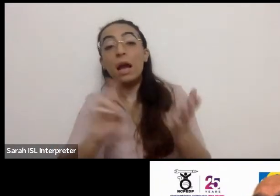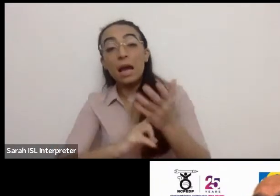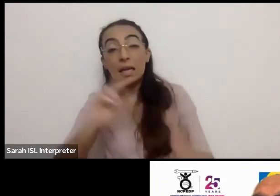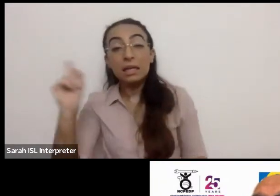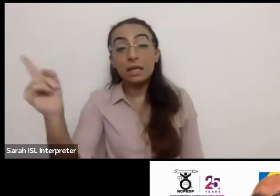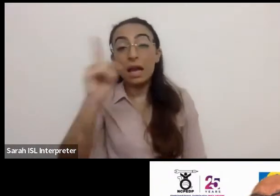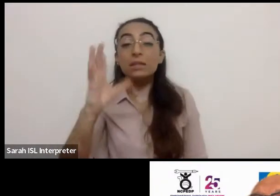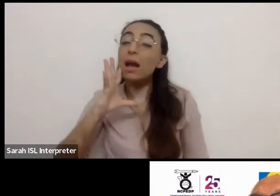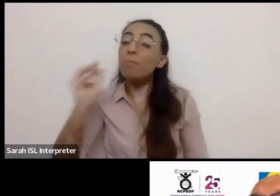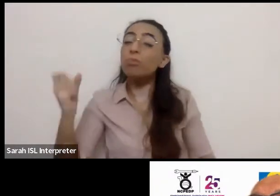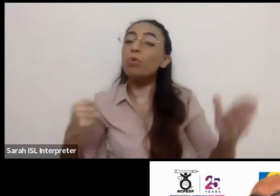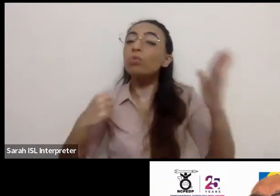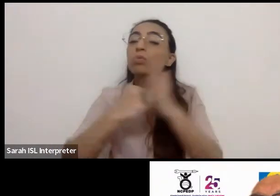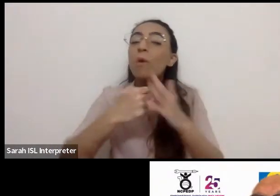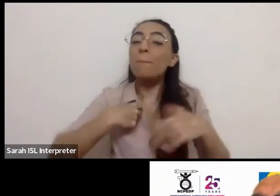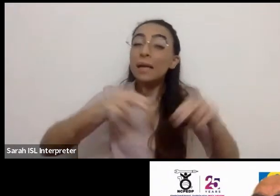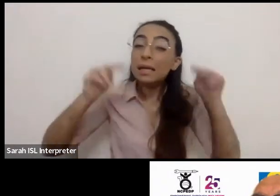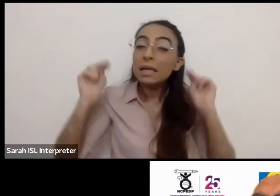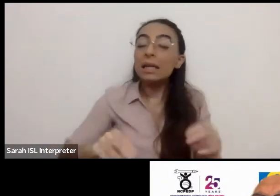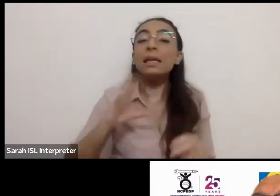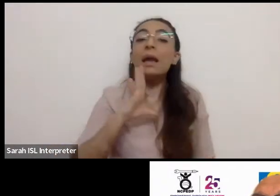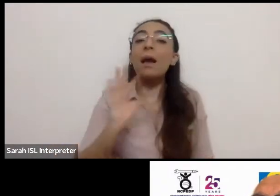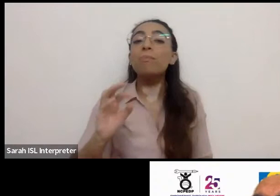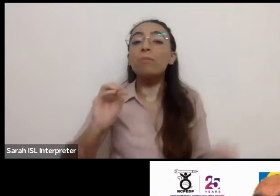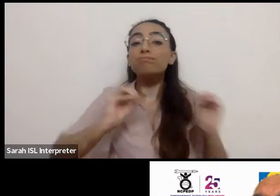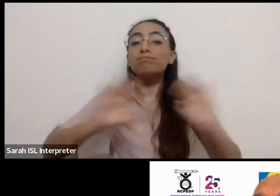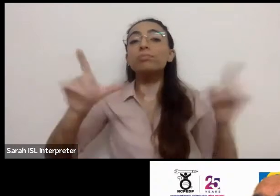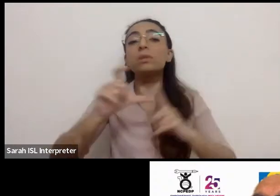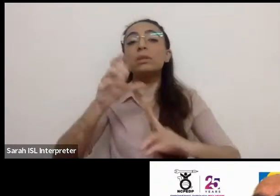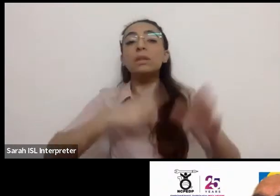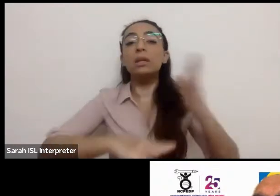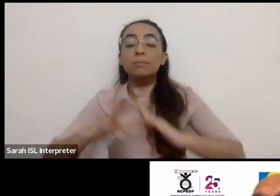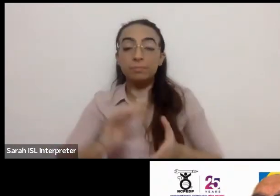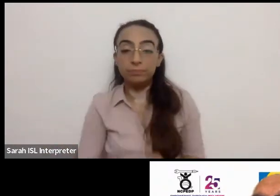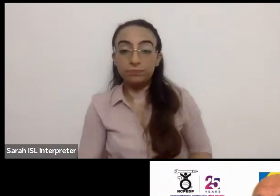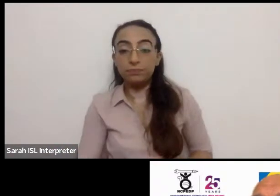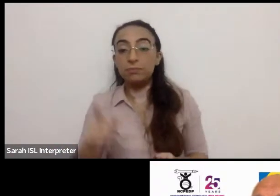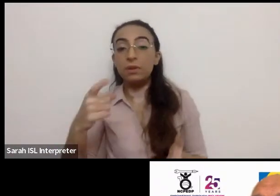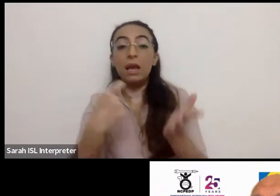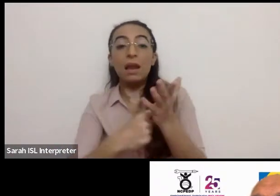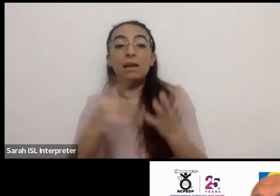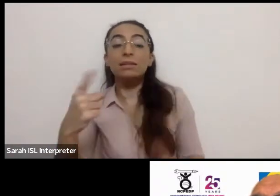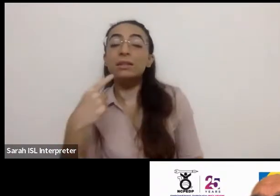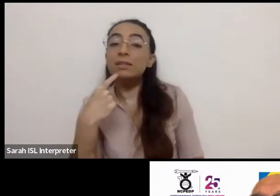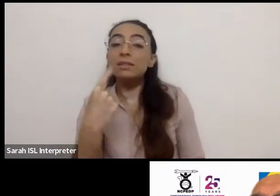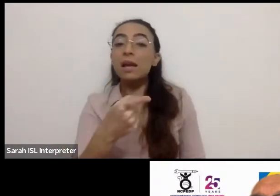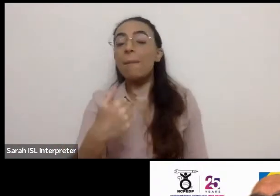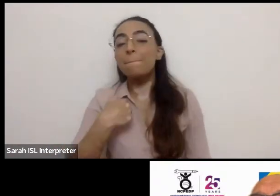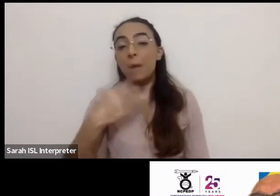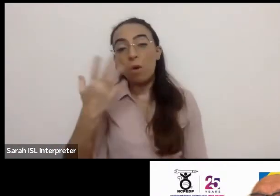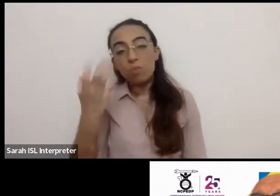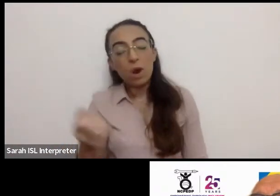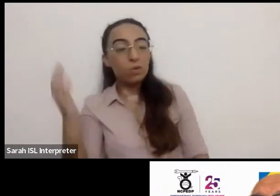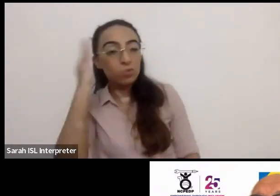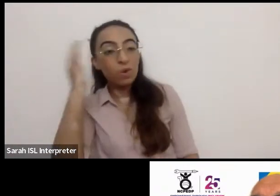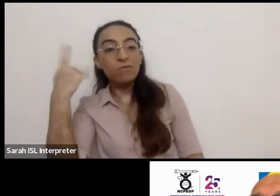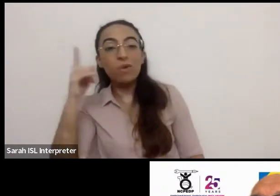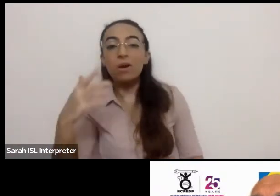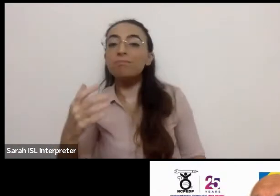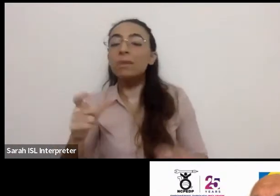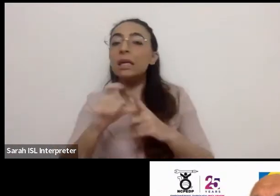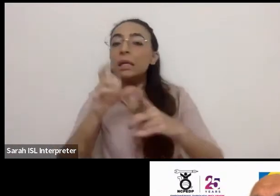Yeah, I think one thing is we have to start by acknowledging that unfortunately disability is not